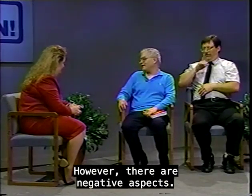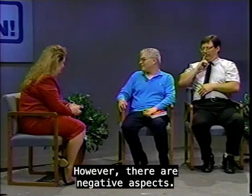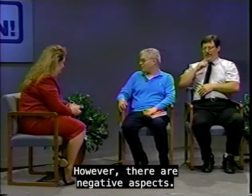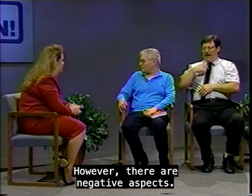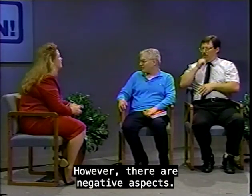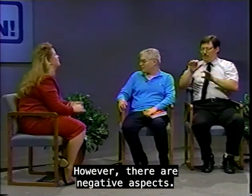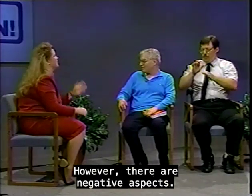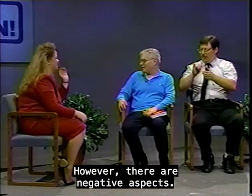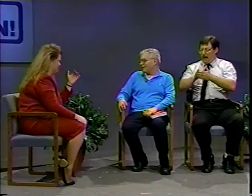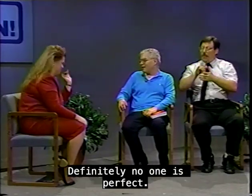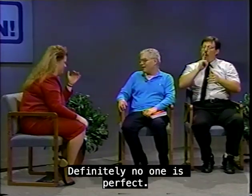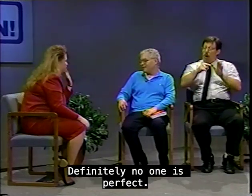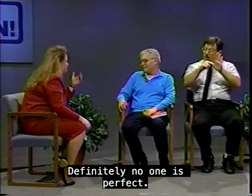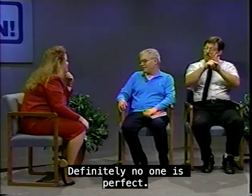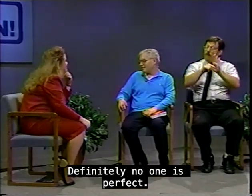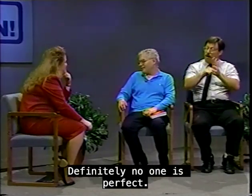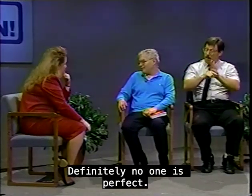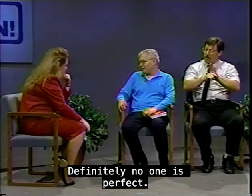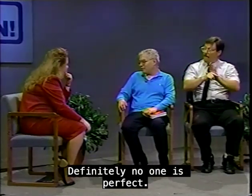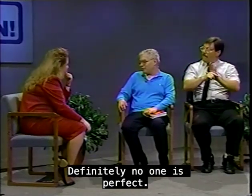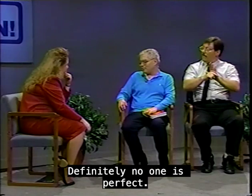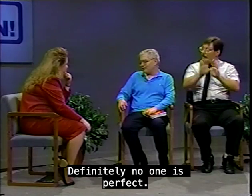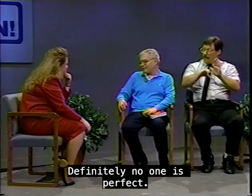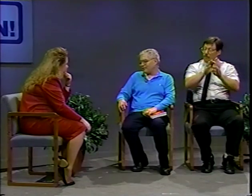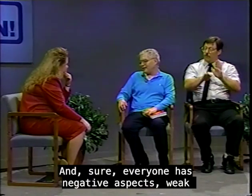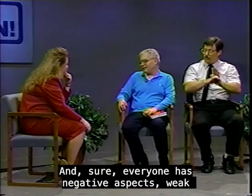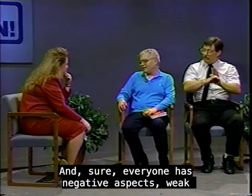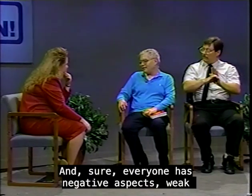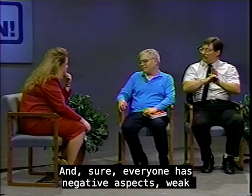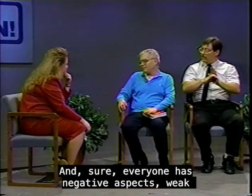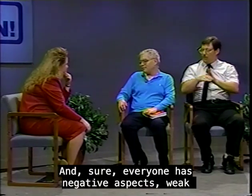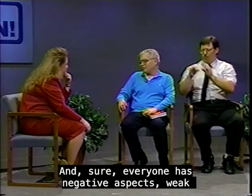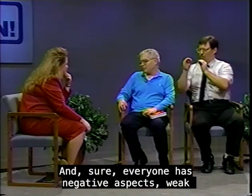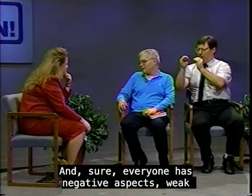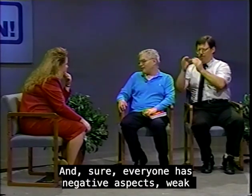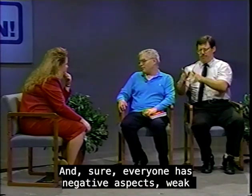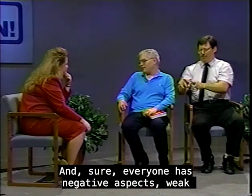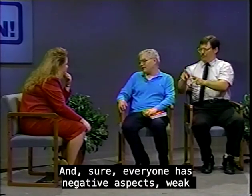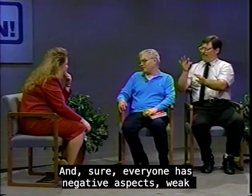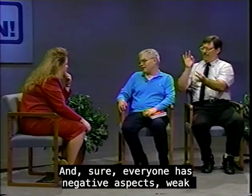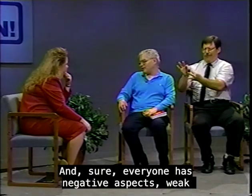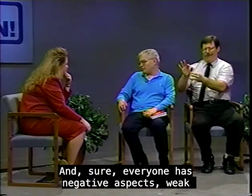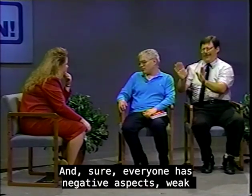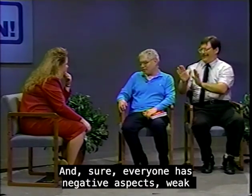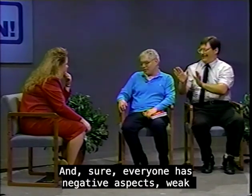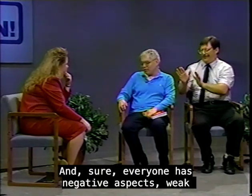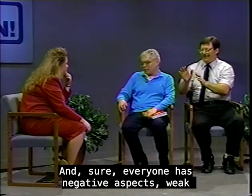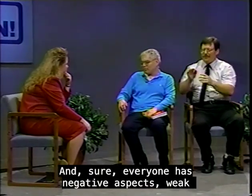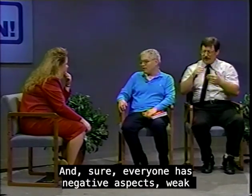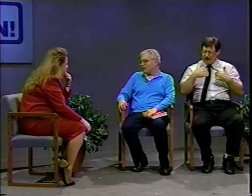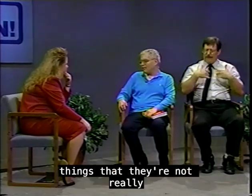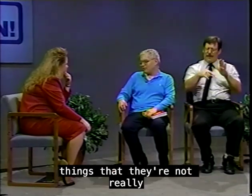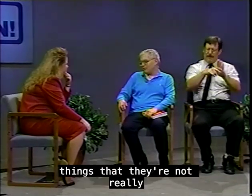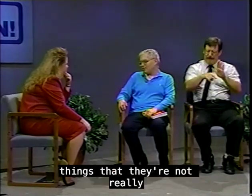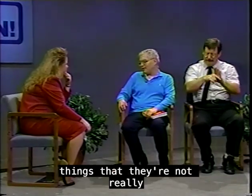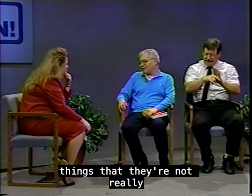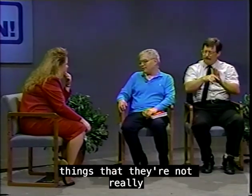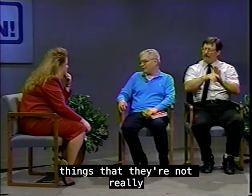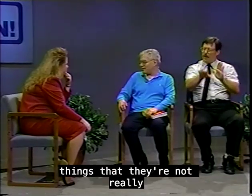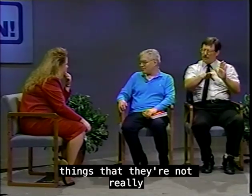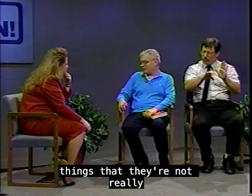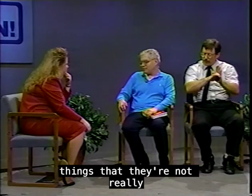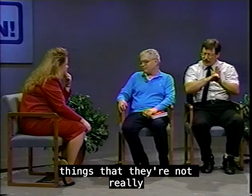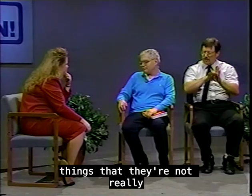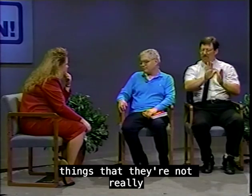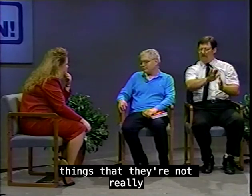that. However, there are negative aspects. Definitely, no one is perfect, and Sure, everyone has negative aspects, weak points, things that they're not